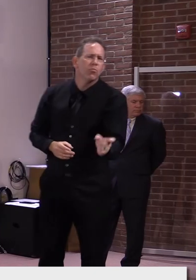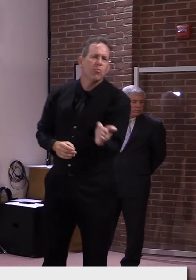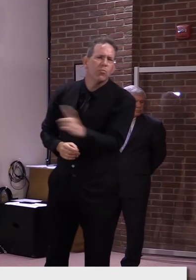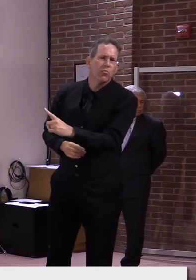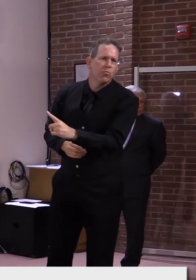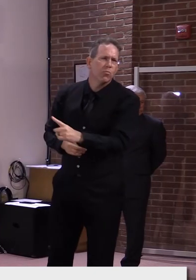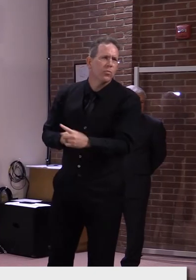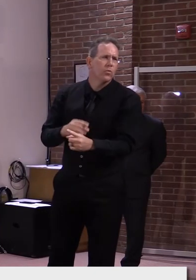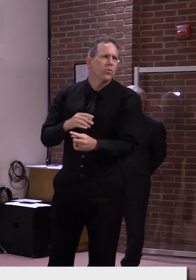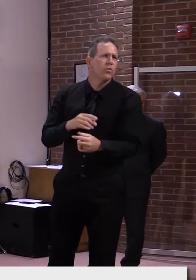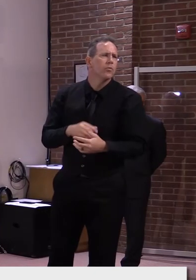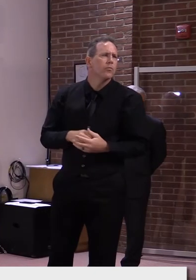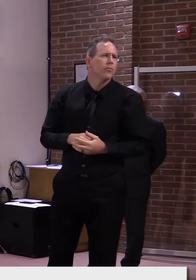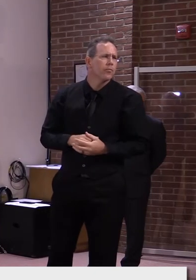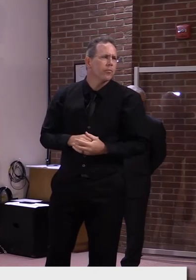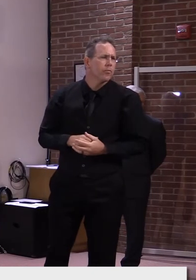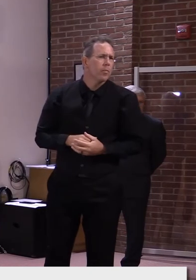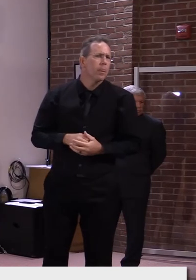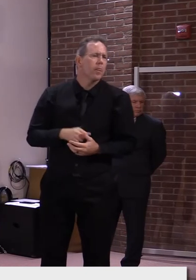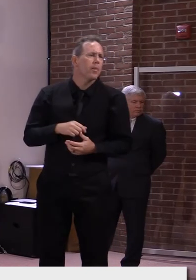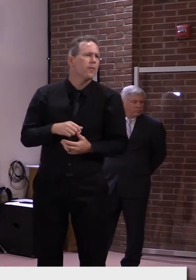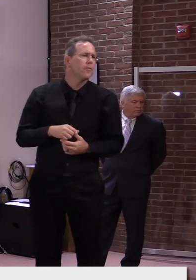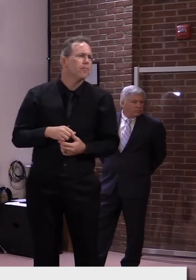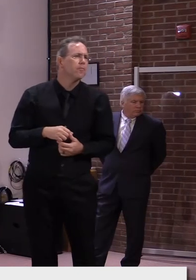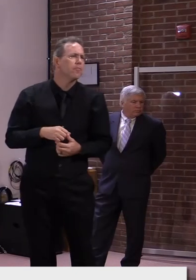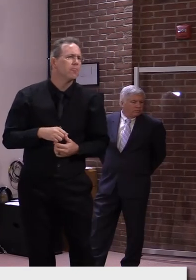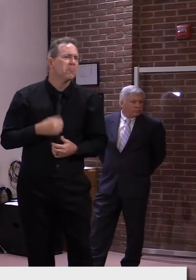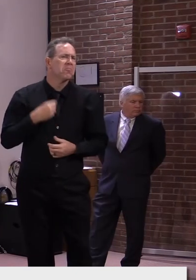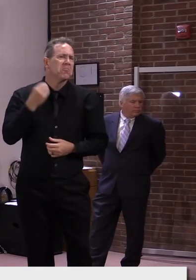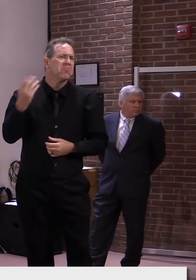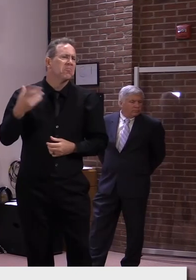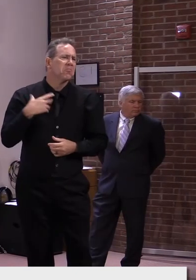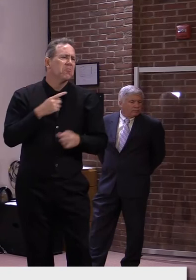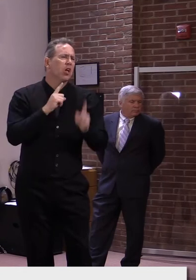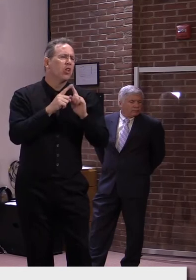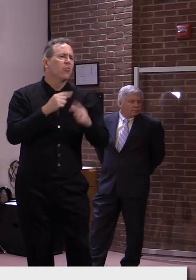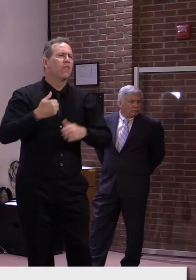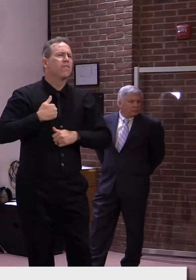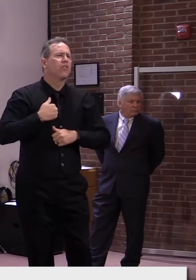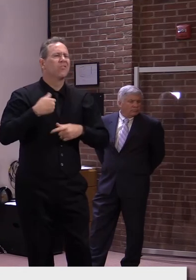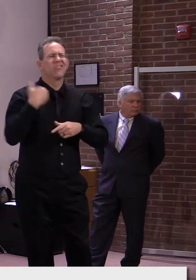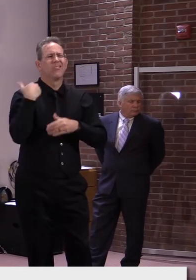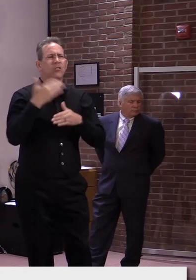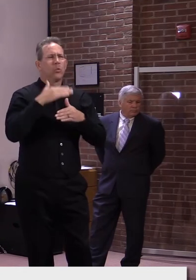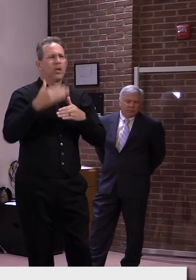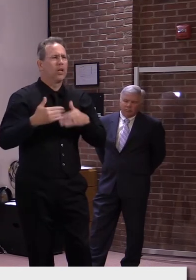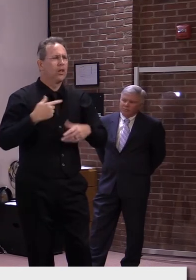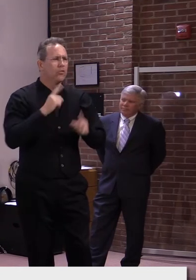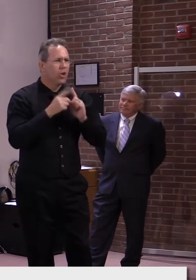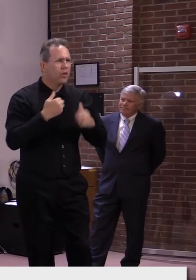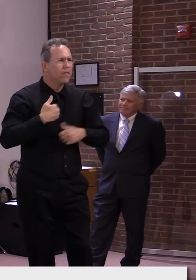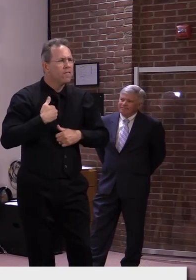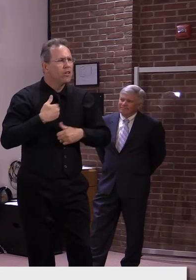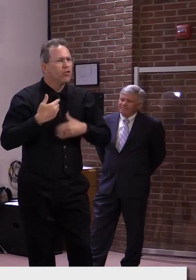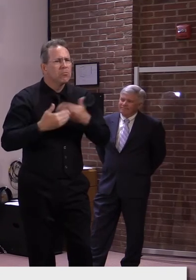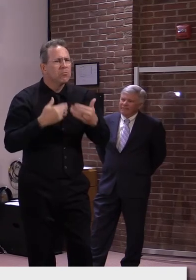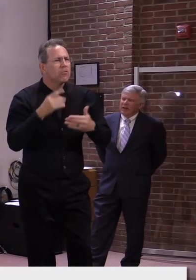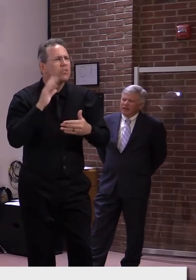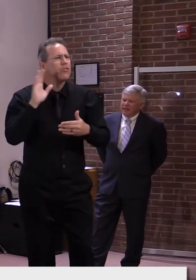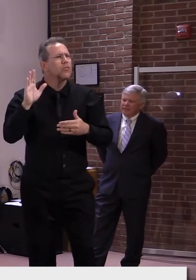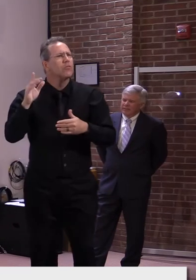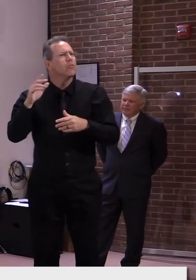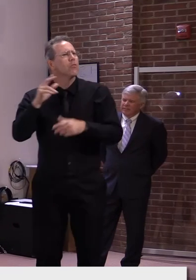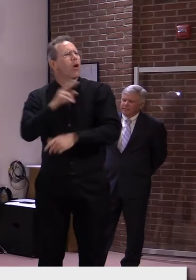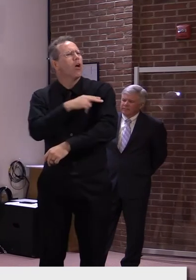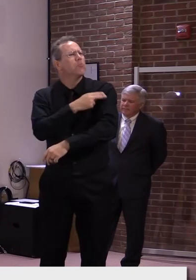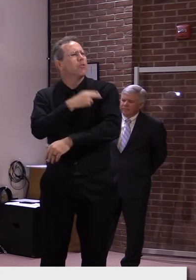weekend who was going into a short quarantine to have a procedure at a Vermont hospital. This person said that